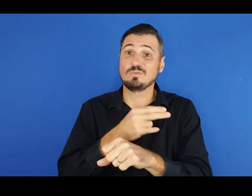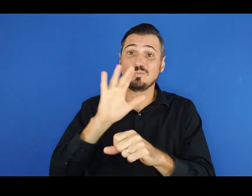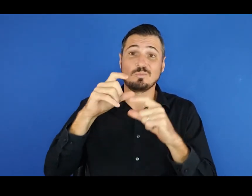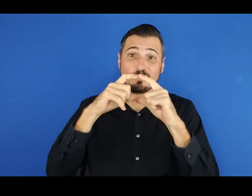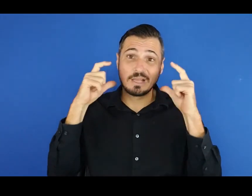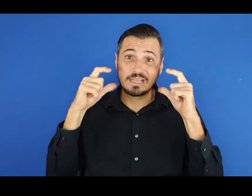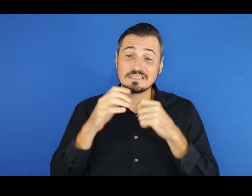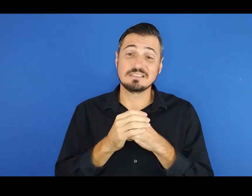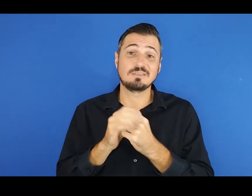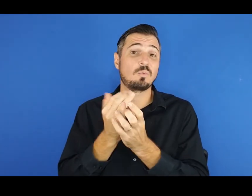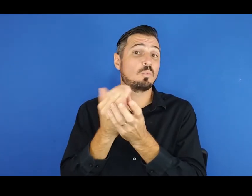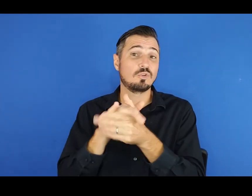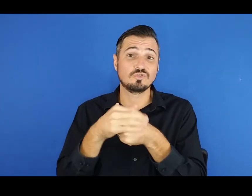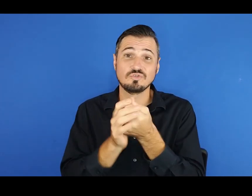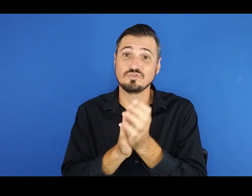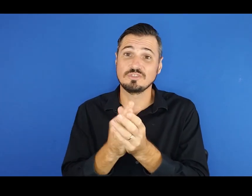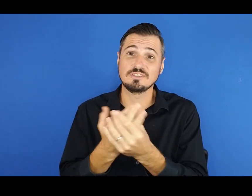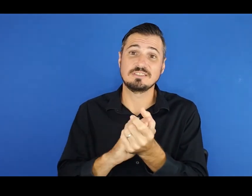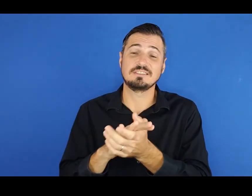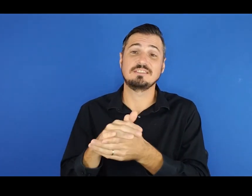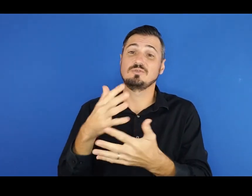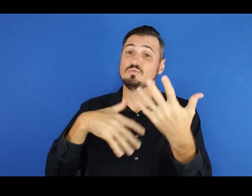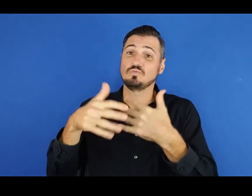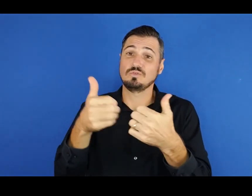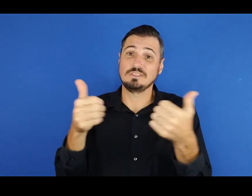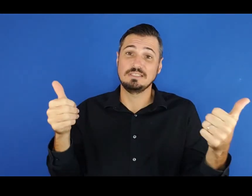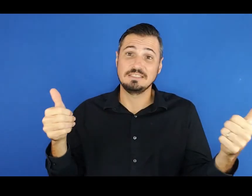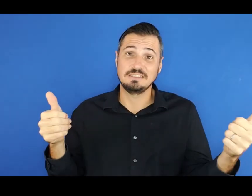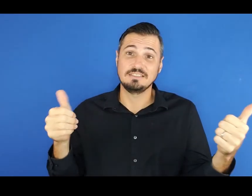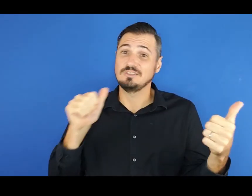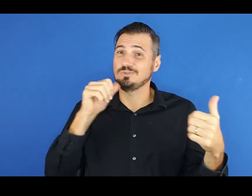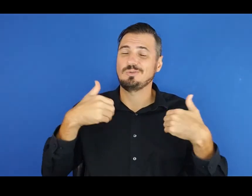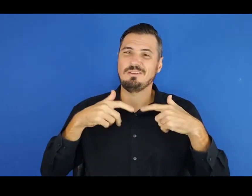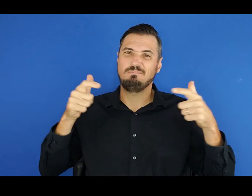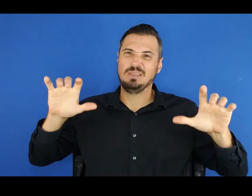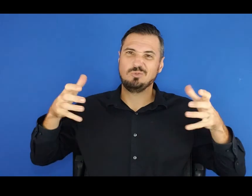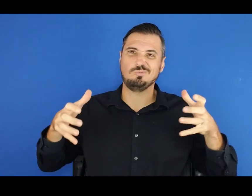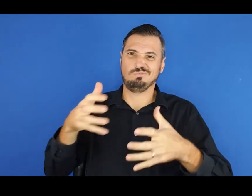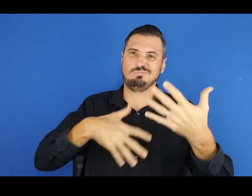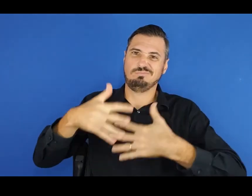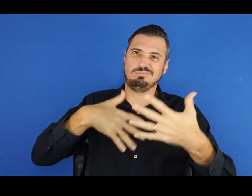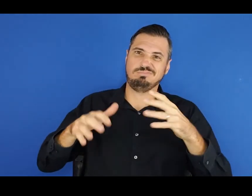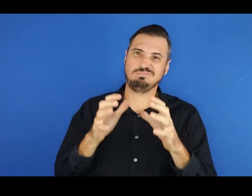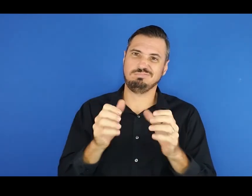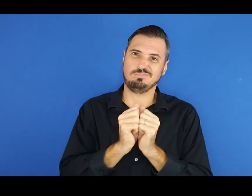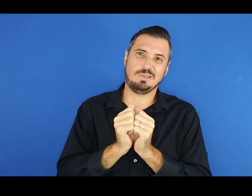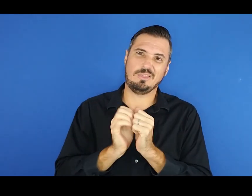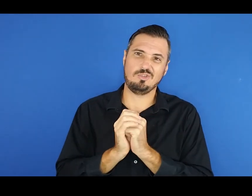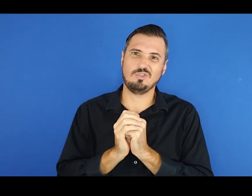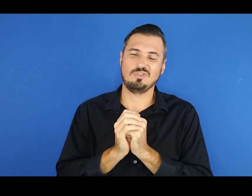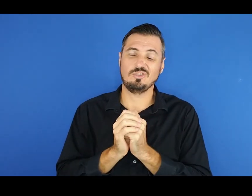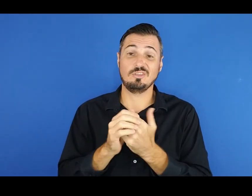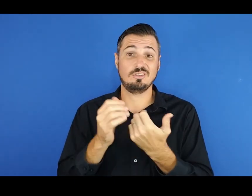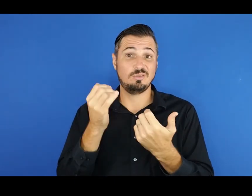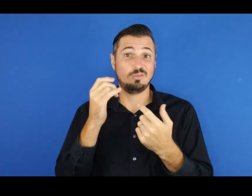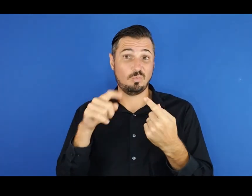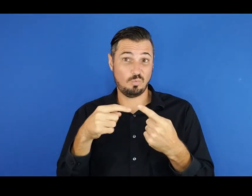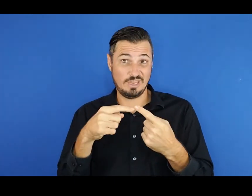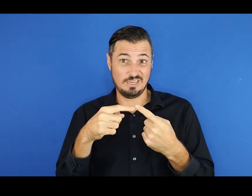masks, wash your hands, keep your distance, and avoid large gatherings. And when it's your turn,